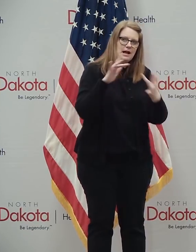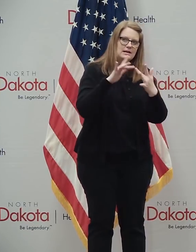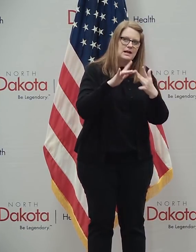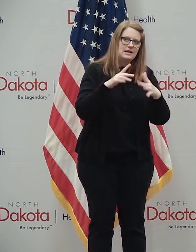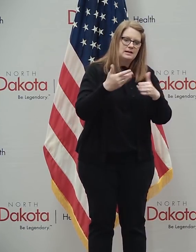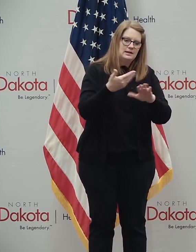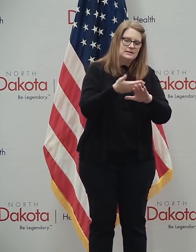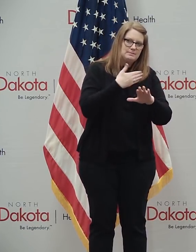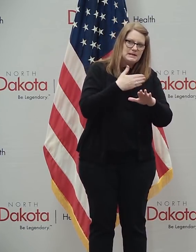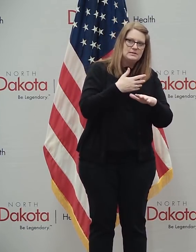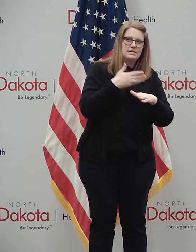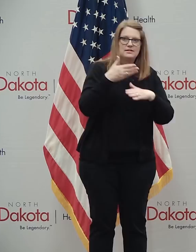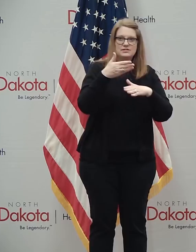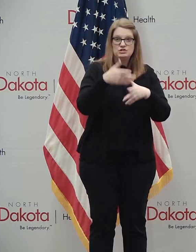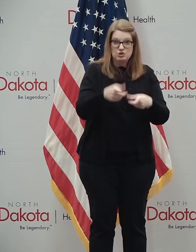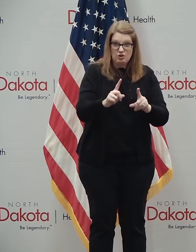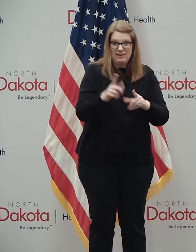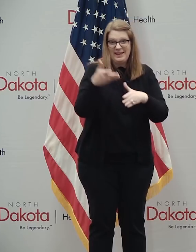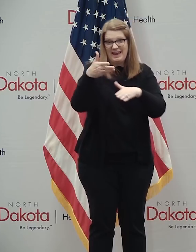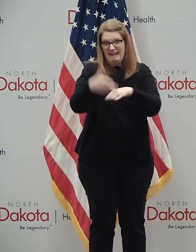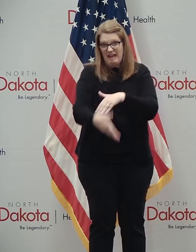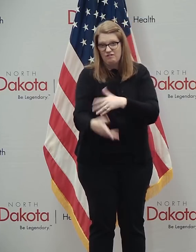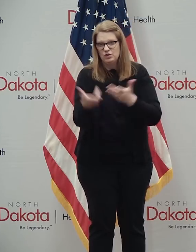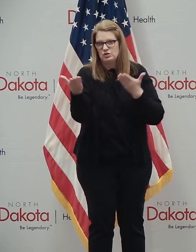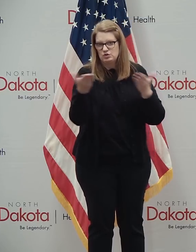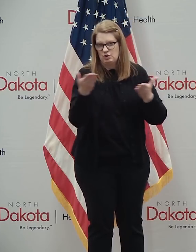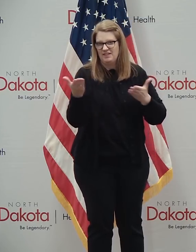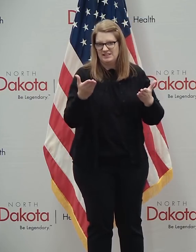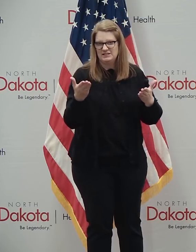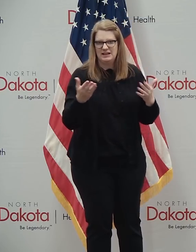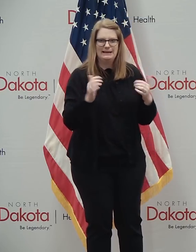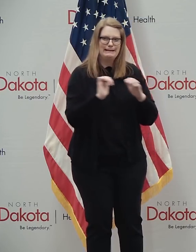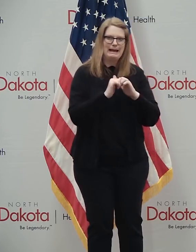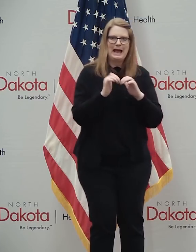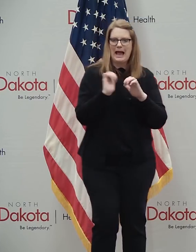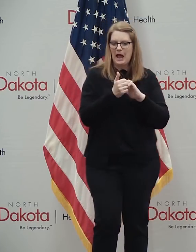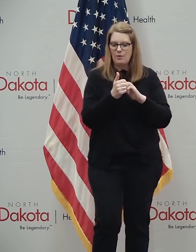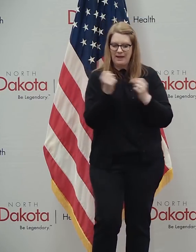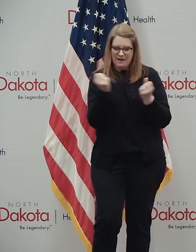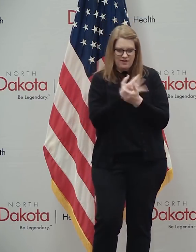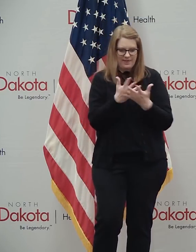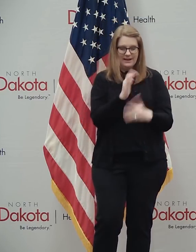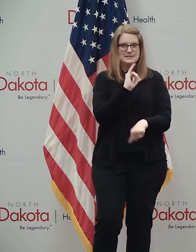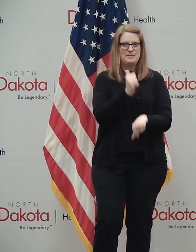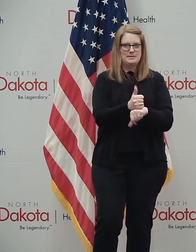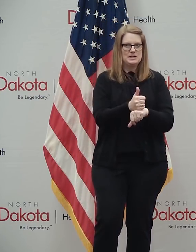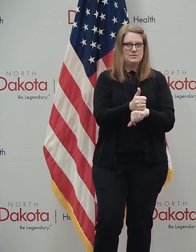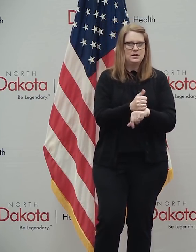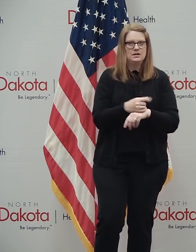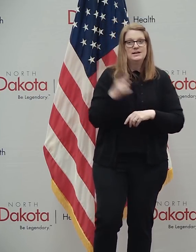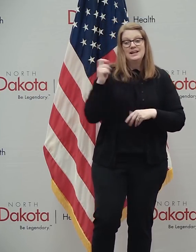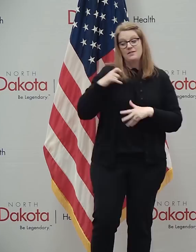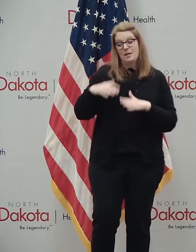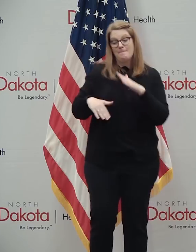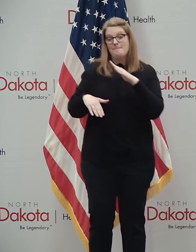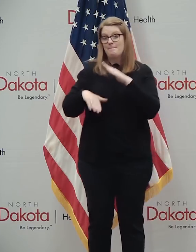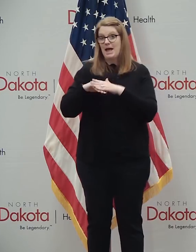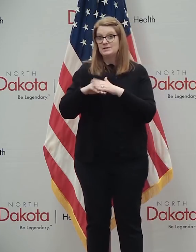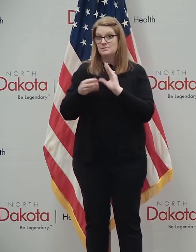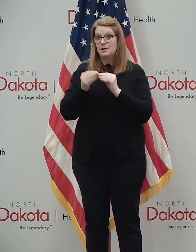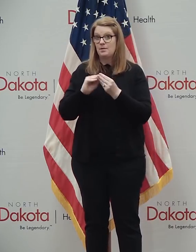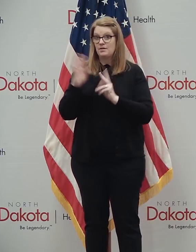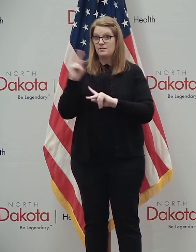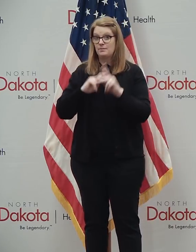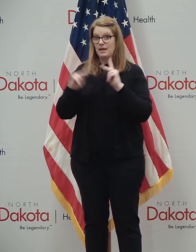before, during, and after the ceremony. School districts will need to consider the maximum occupancy of